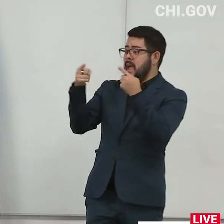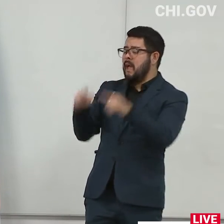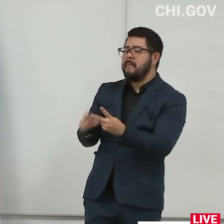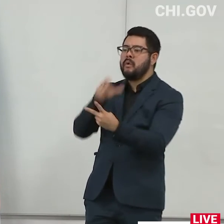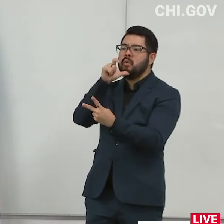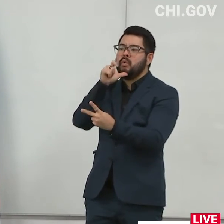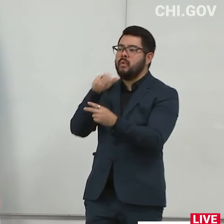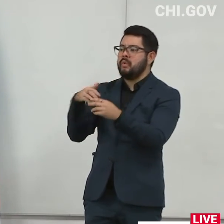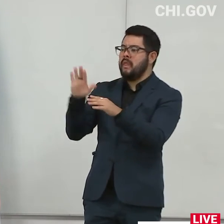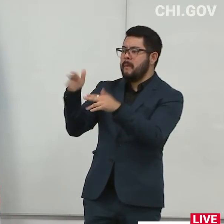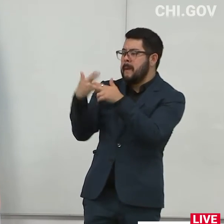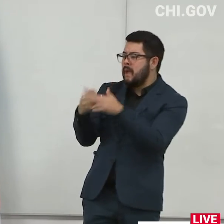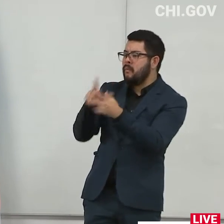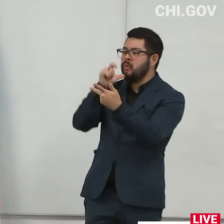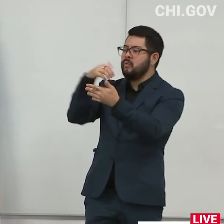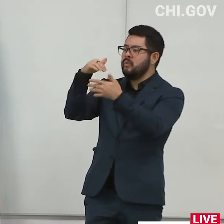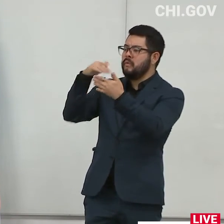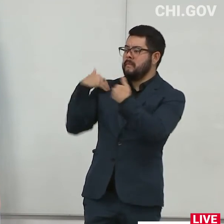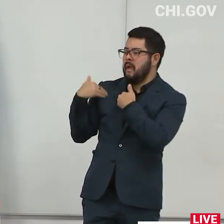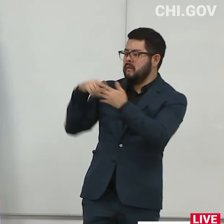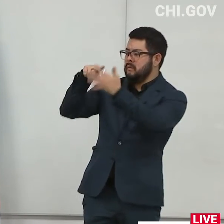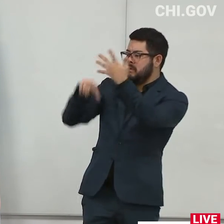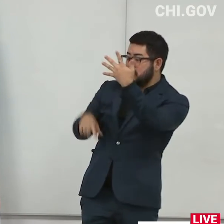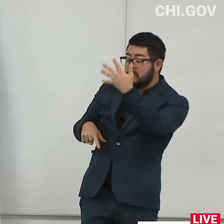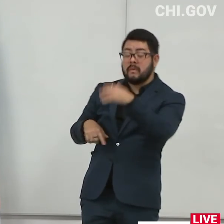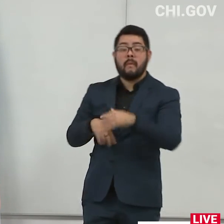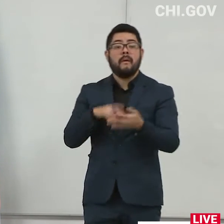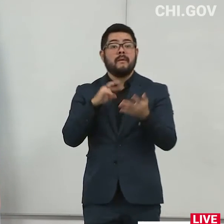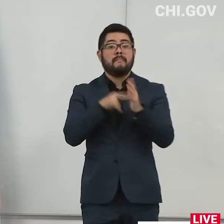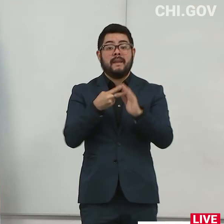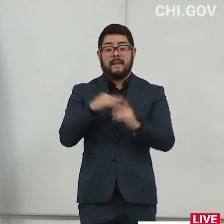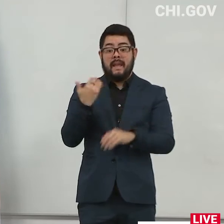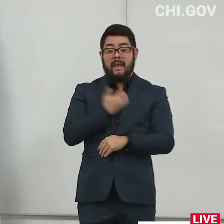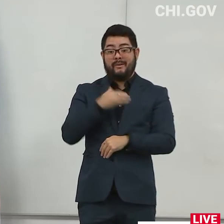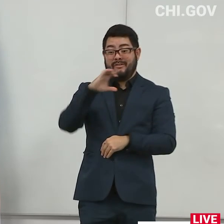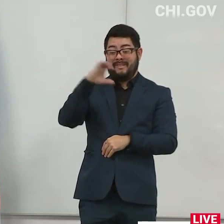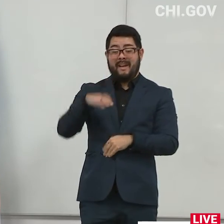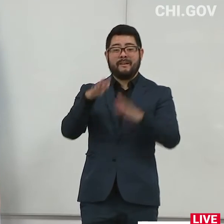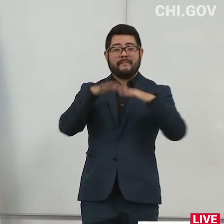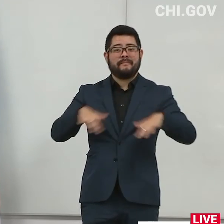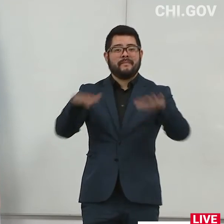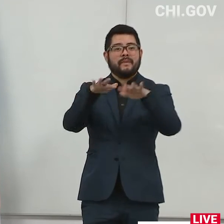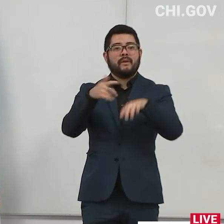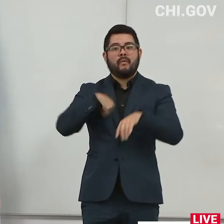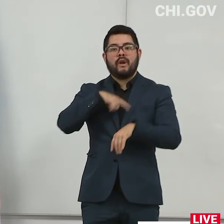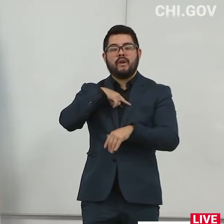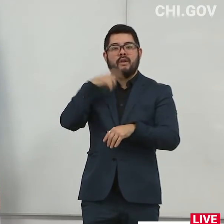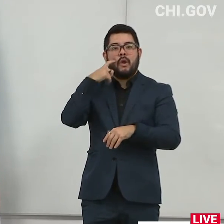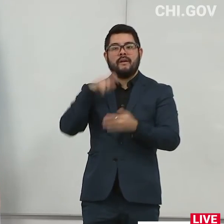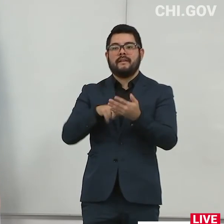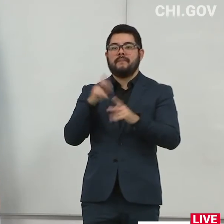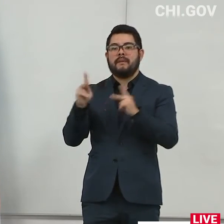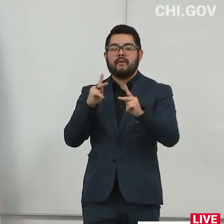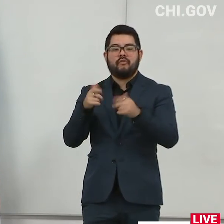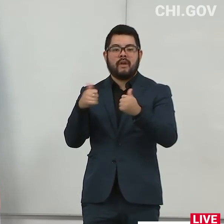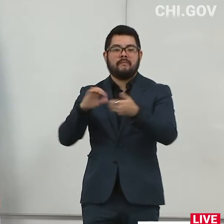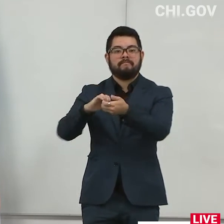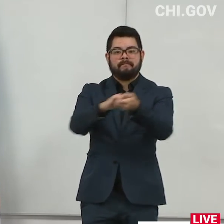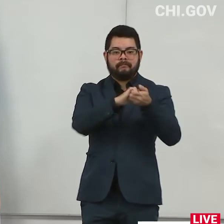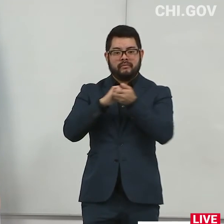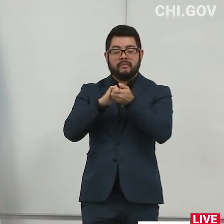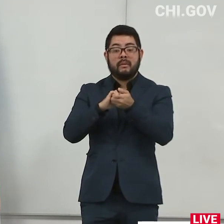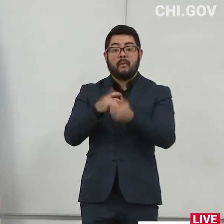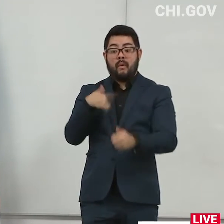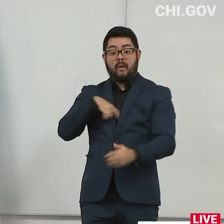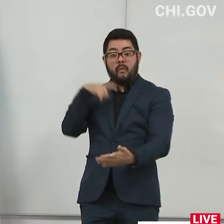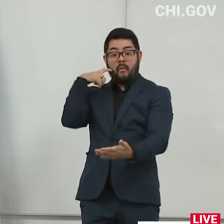violence. So I think what we're seeing citywide is a rallying and a recognition on the part of individual residents